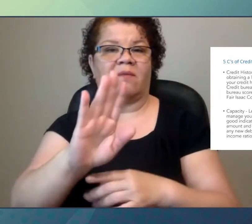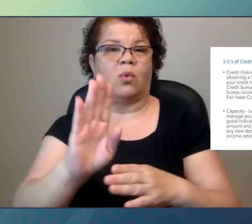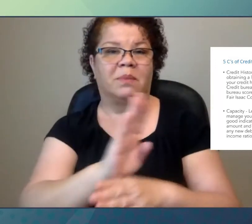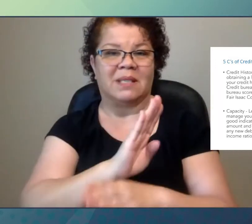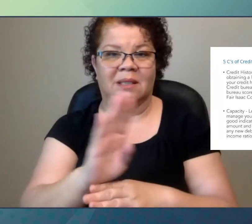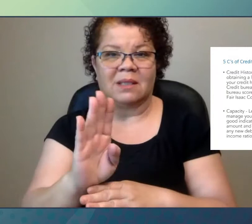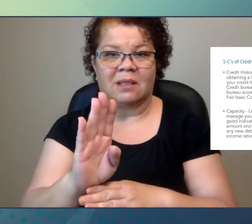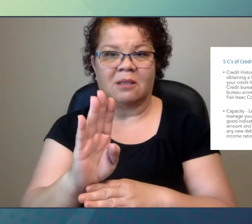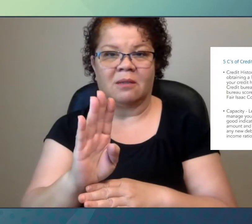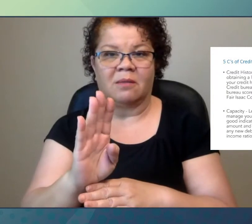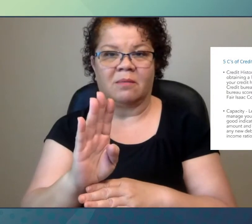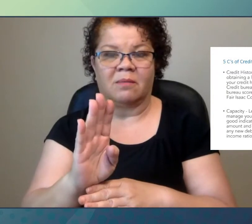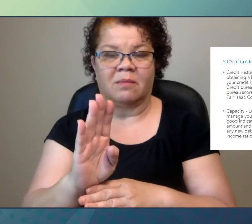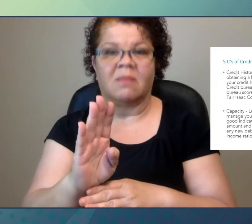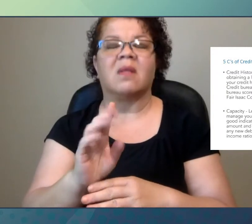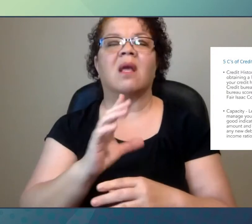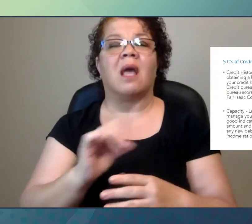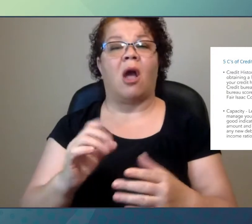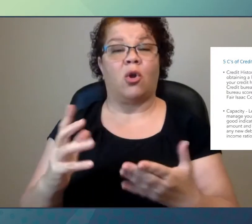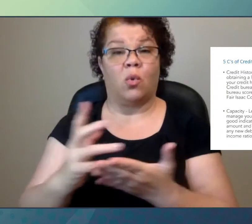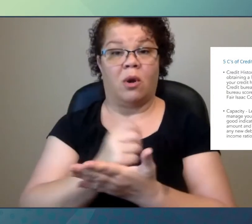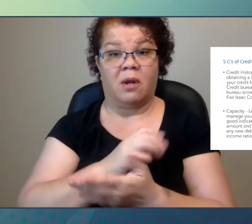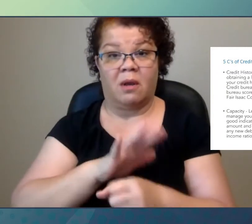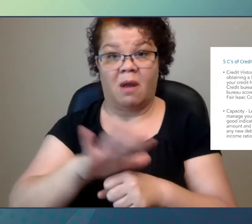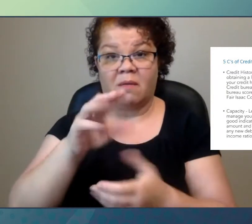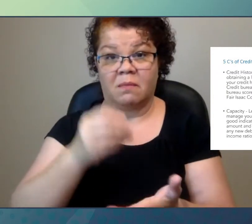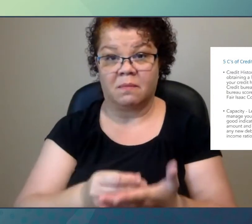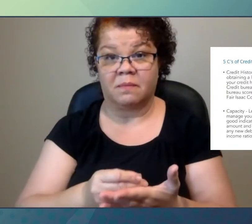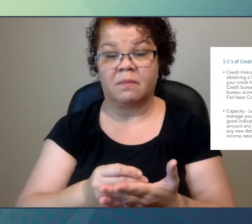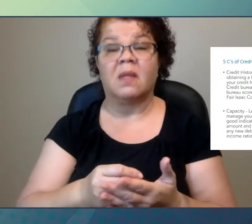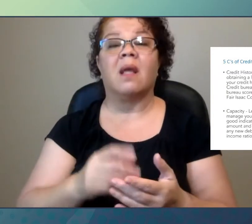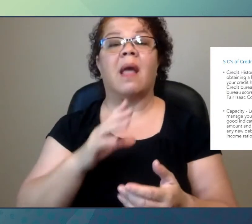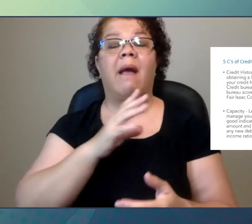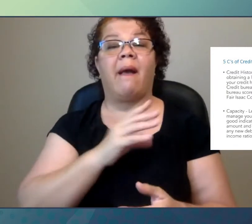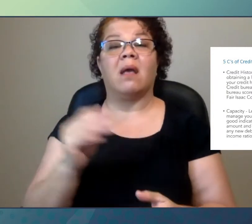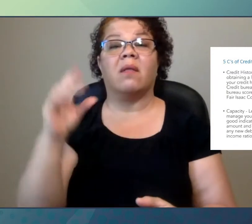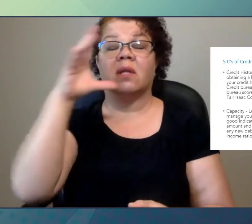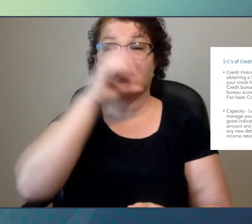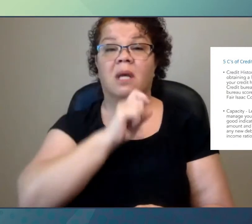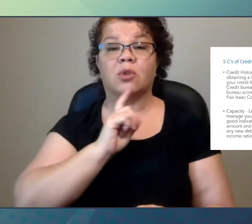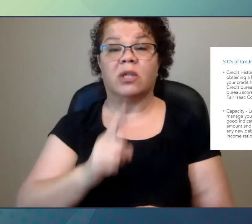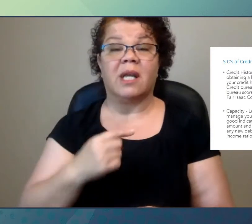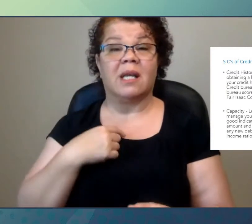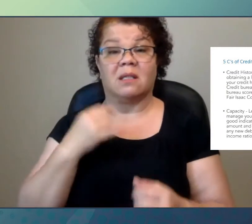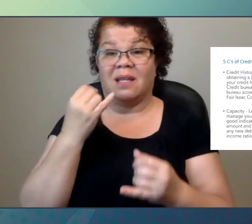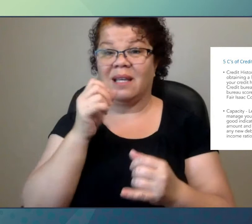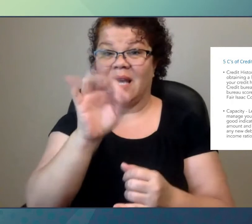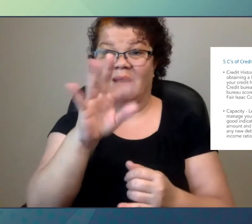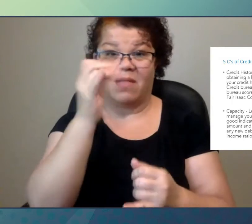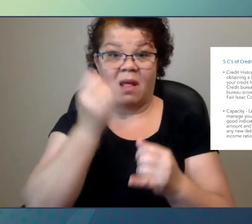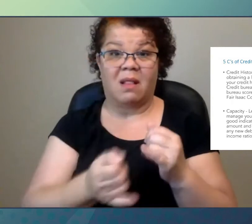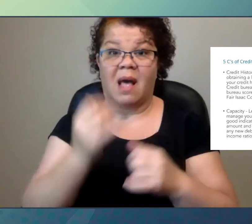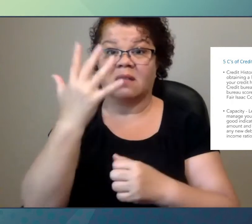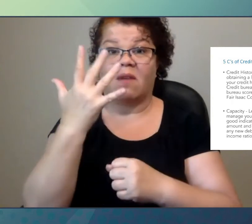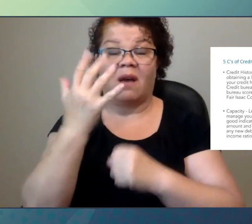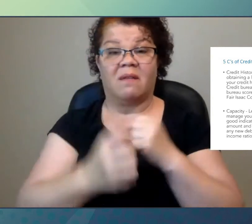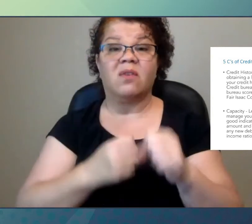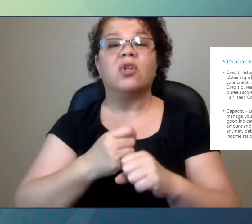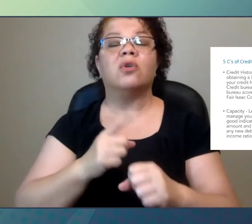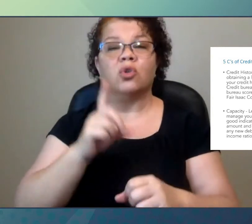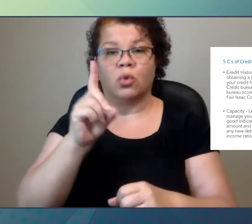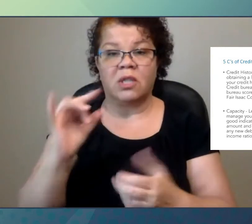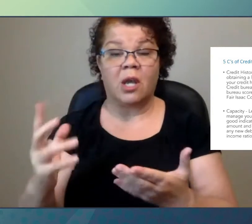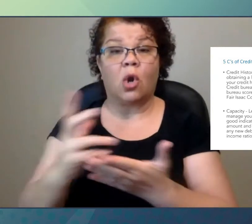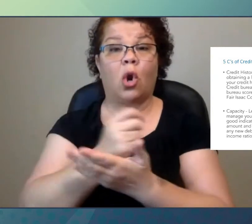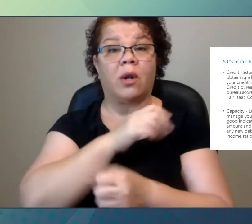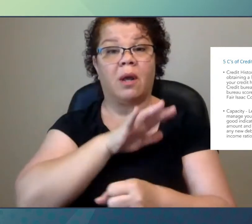generating revenue. And again, the assumption will be that if you have the last 5 years or so you've made money, then